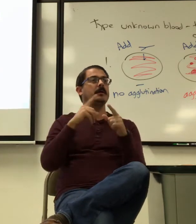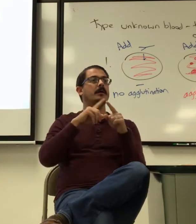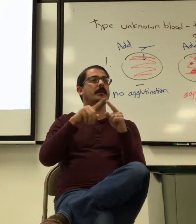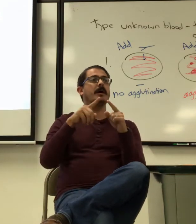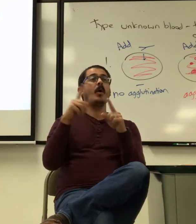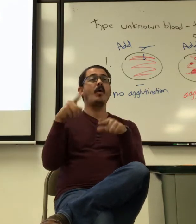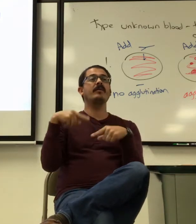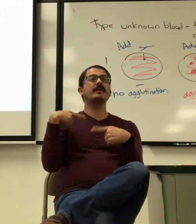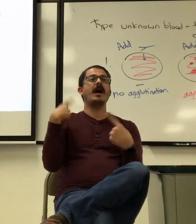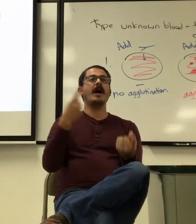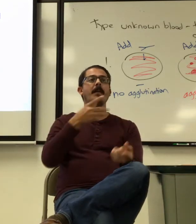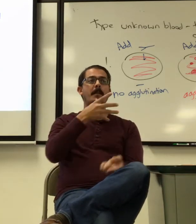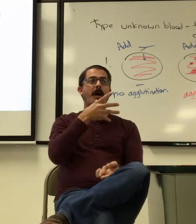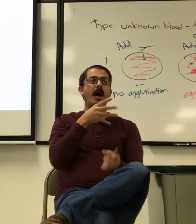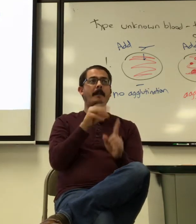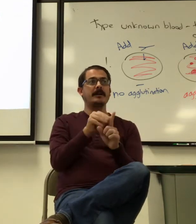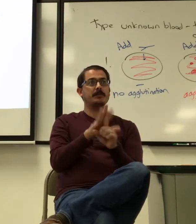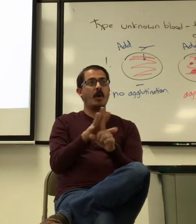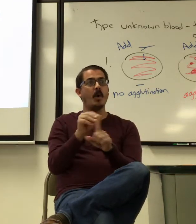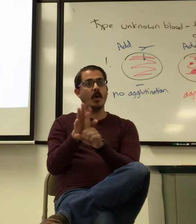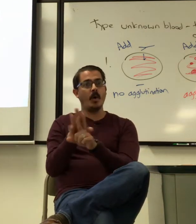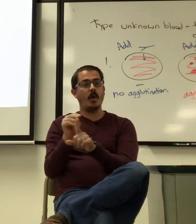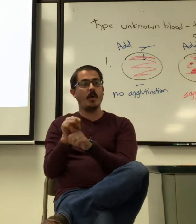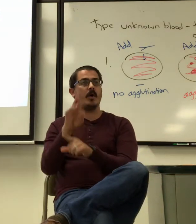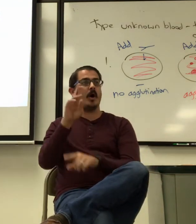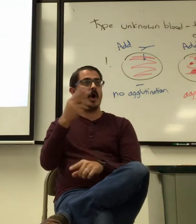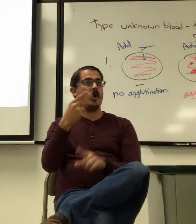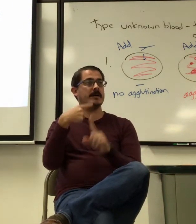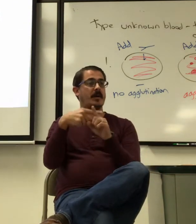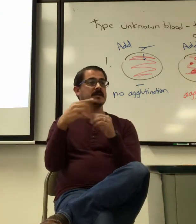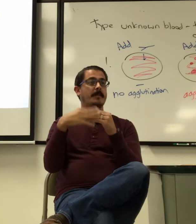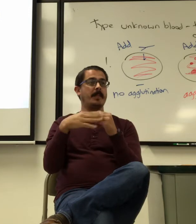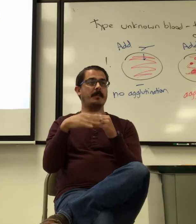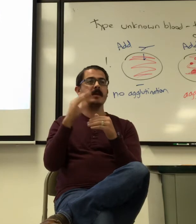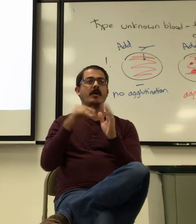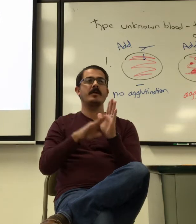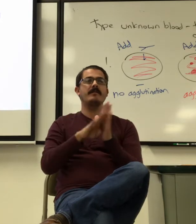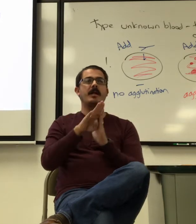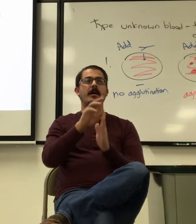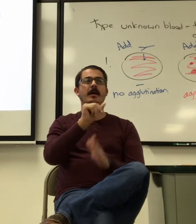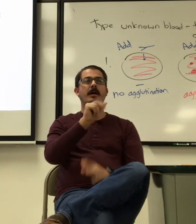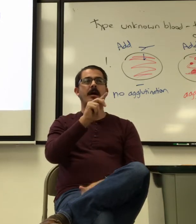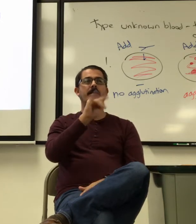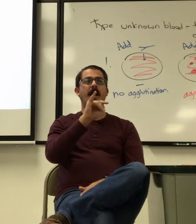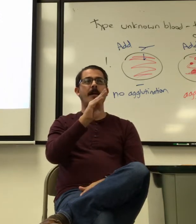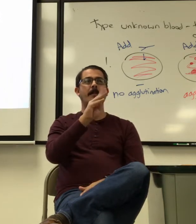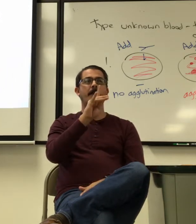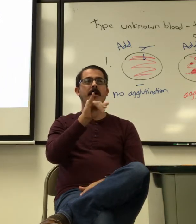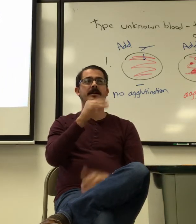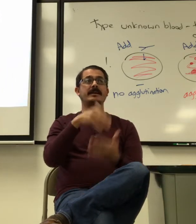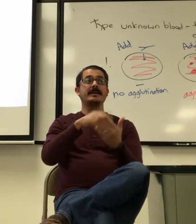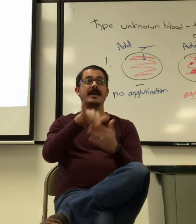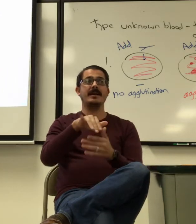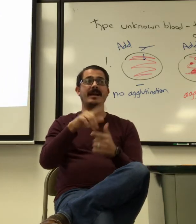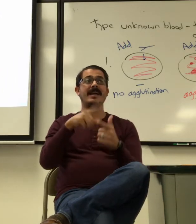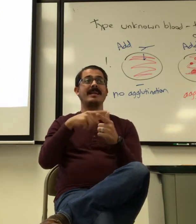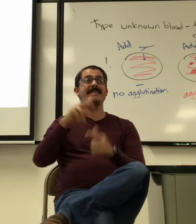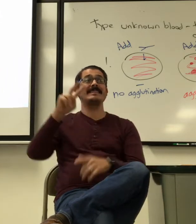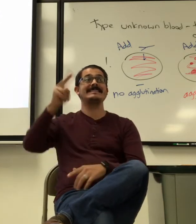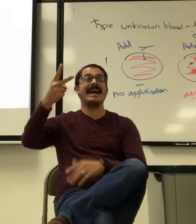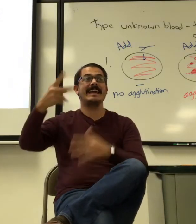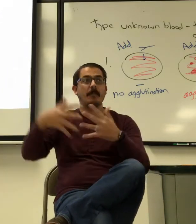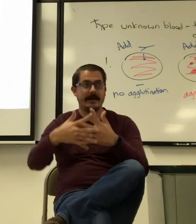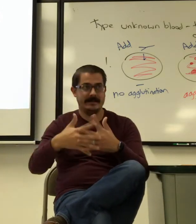over time, mom being exposed to Rh positive blood will now develop antibodies against it. Second pregnancy, assuming